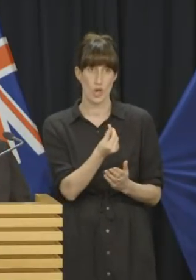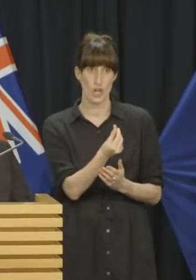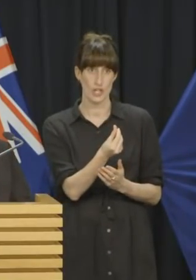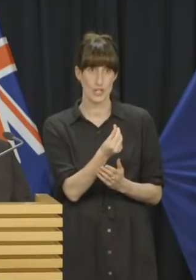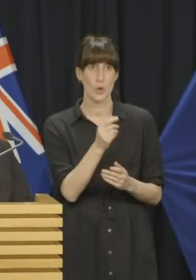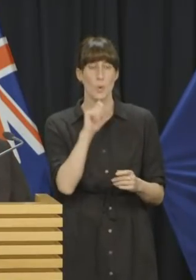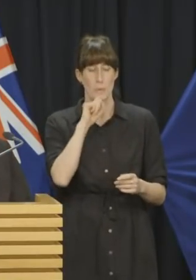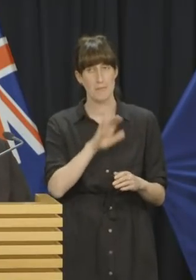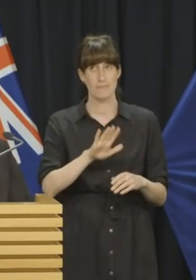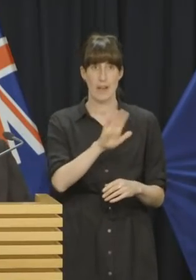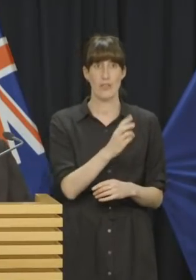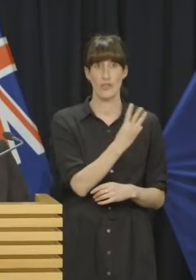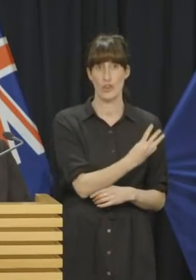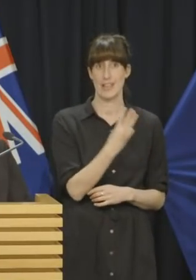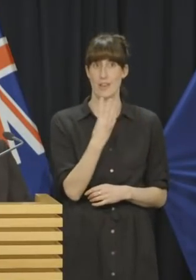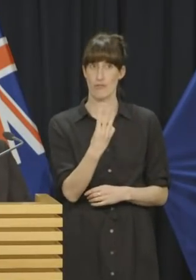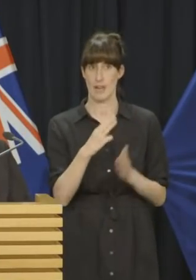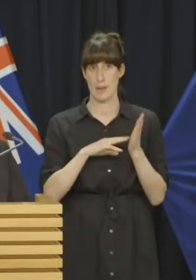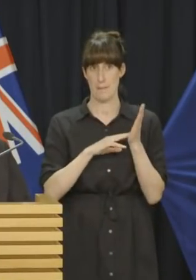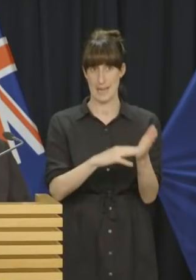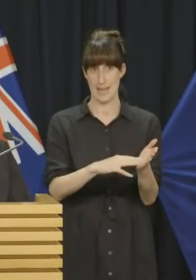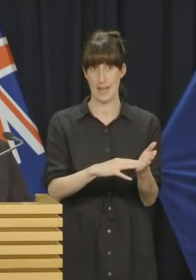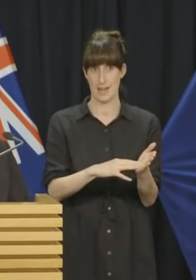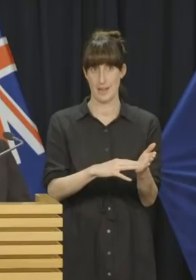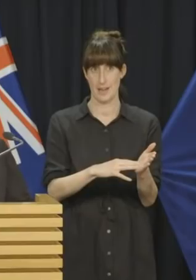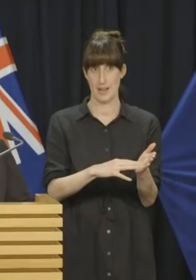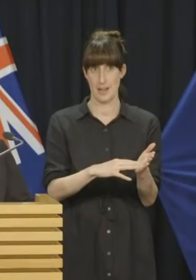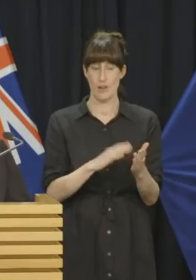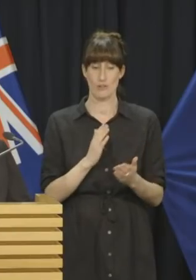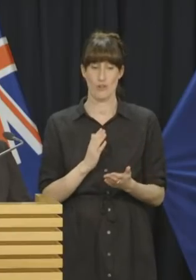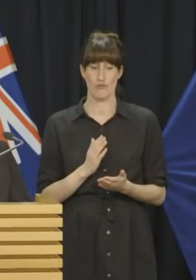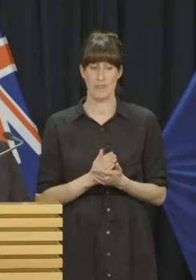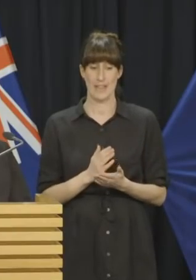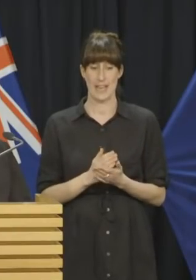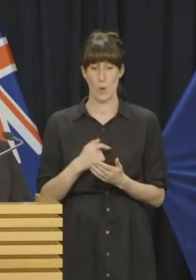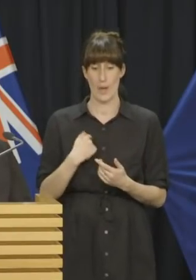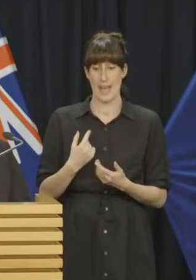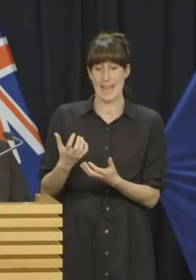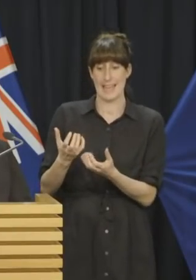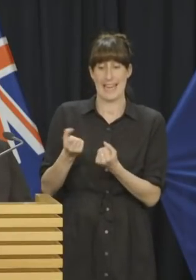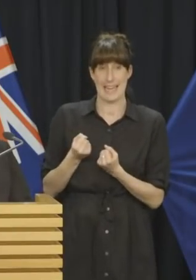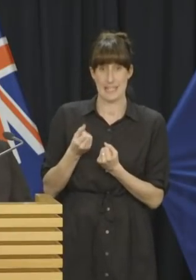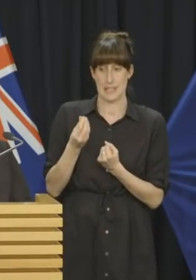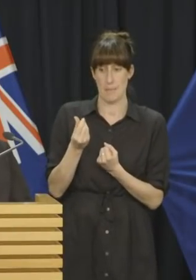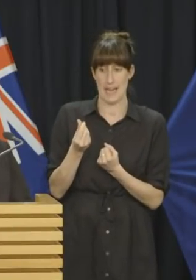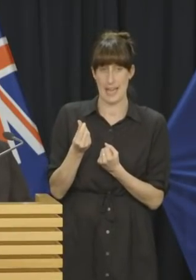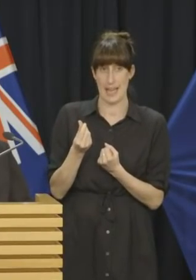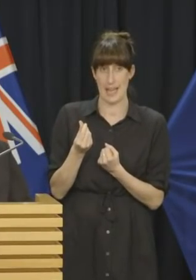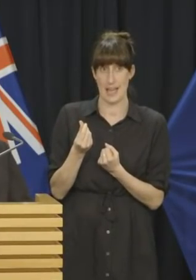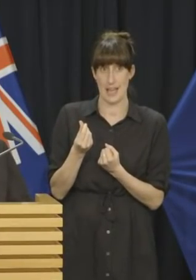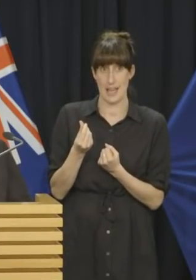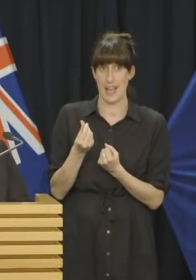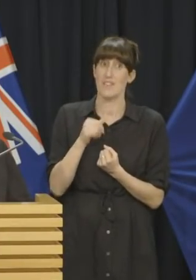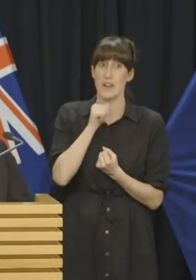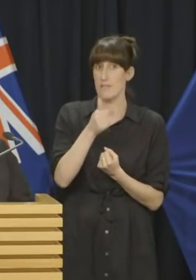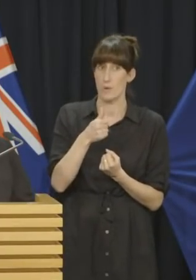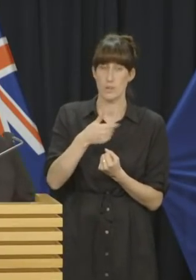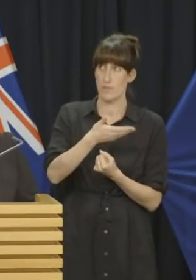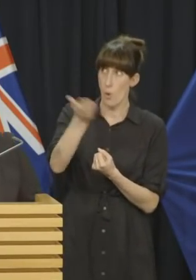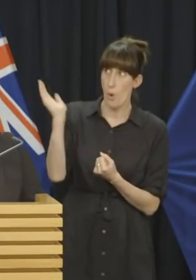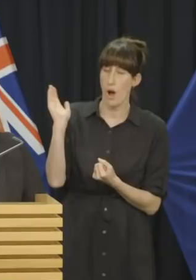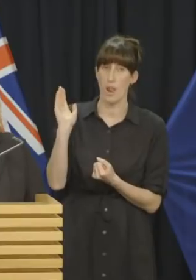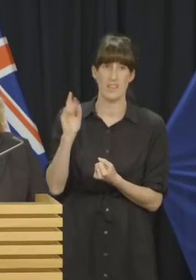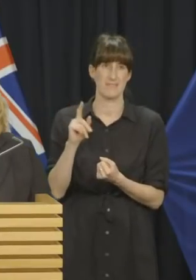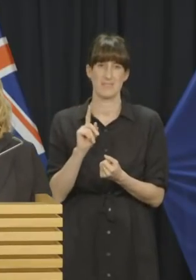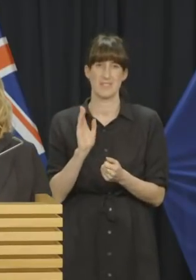33 million, the mid-range of the cost of the system. So actually the ability to collect even under a universal system is